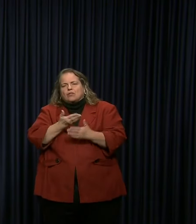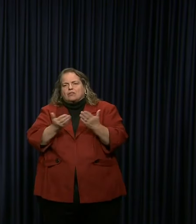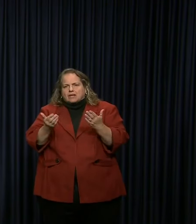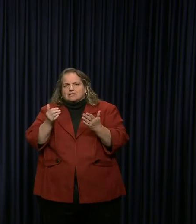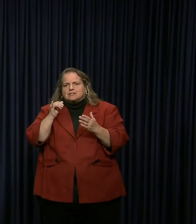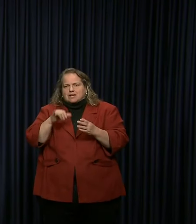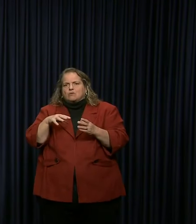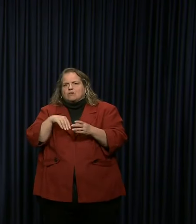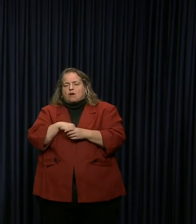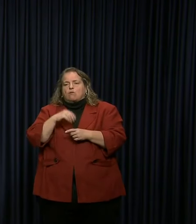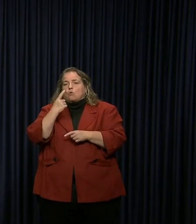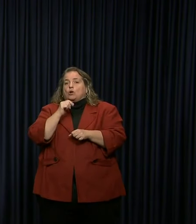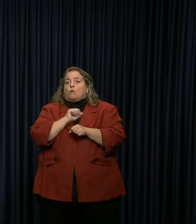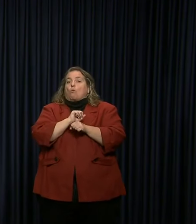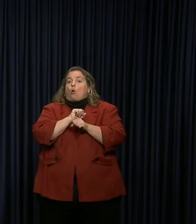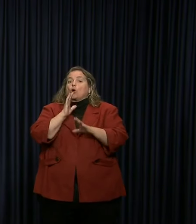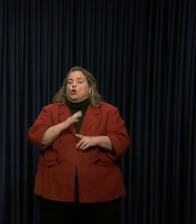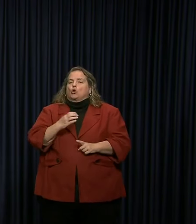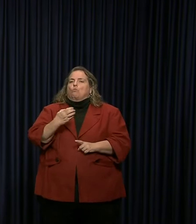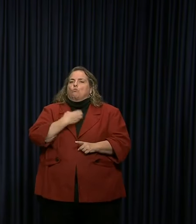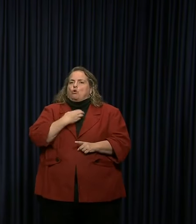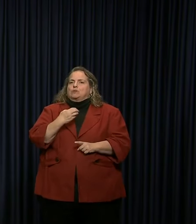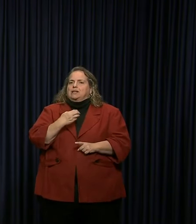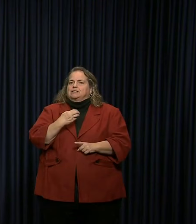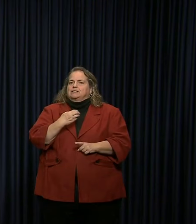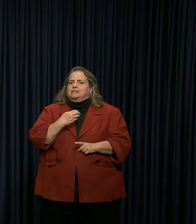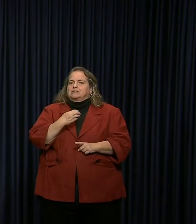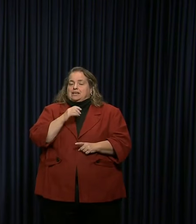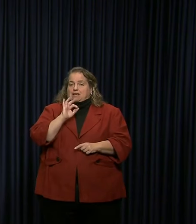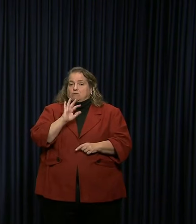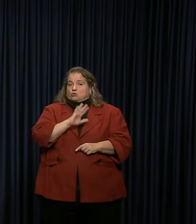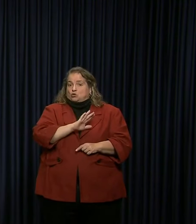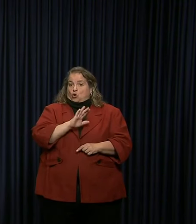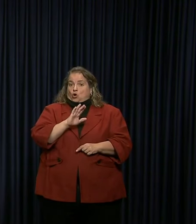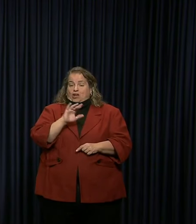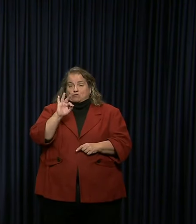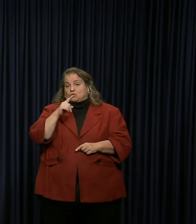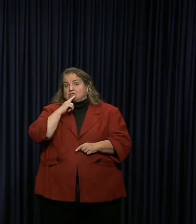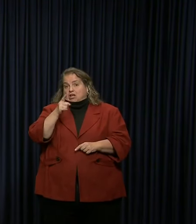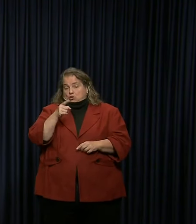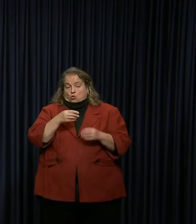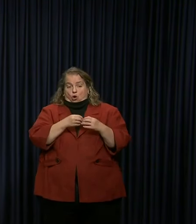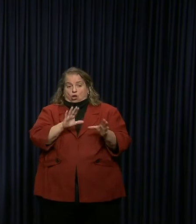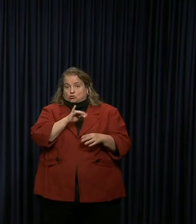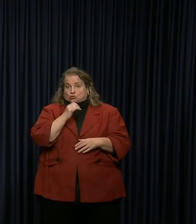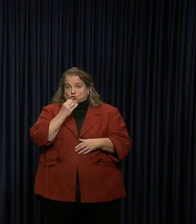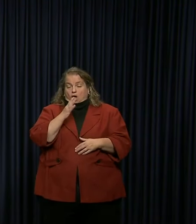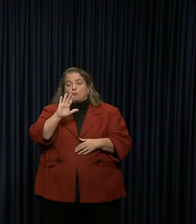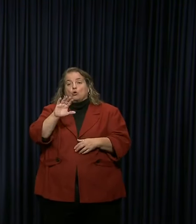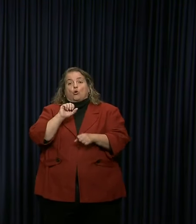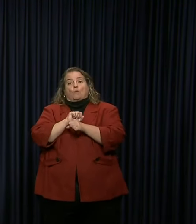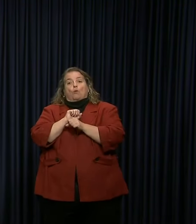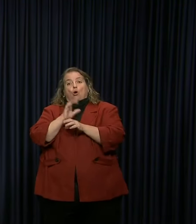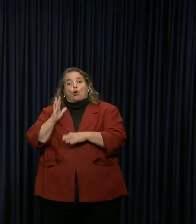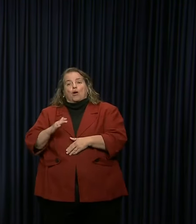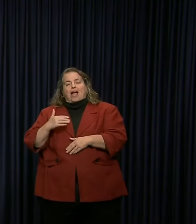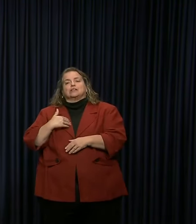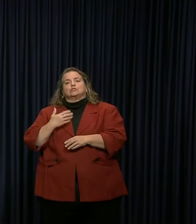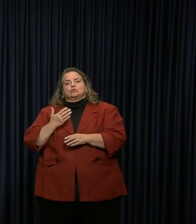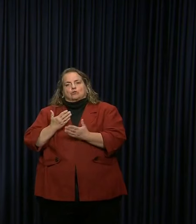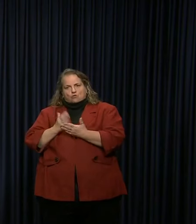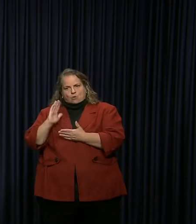into play there. One is an employer protest. So if you say that you've lost your job, but your employer has the right to